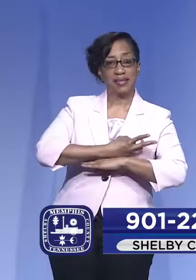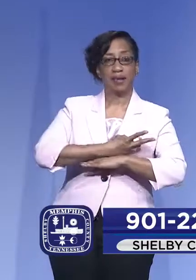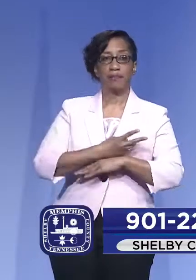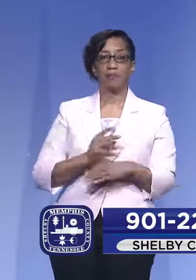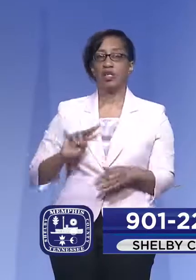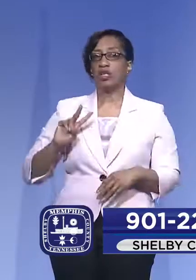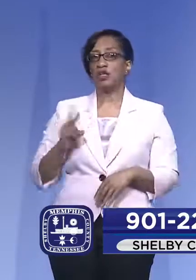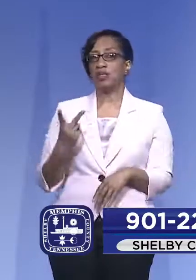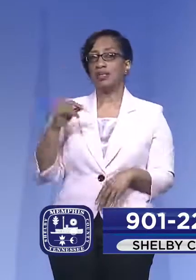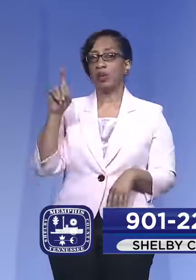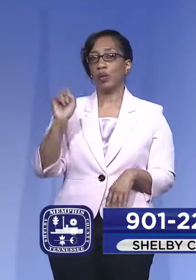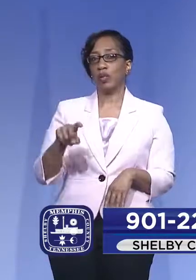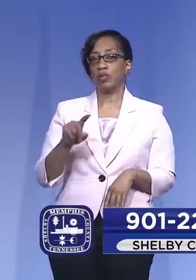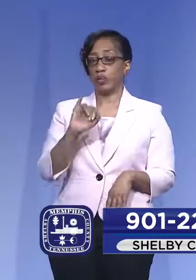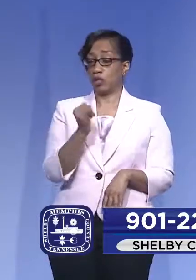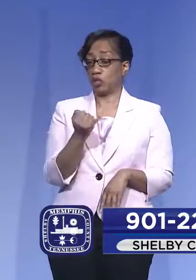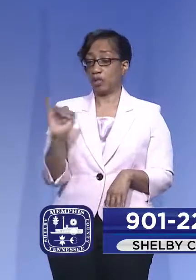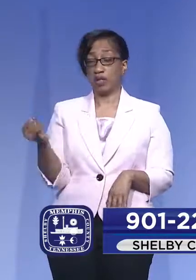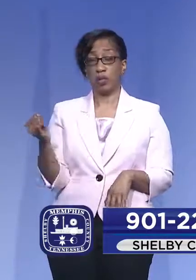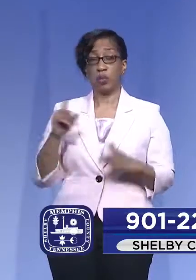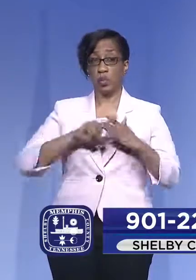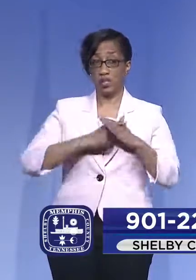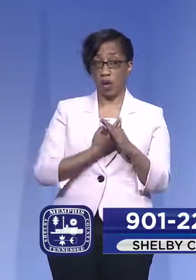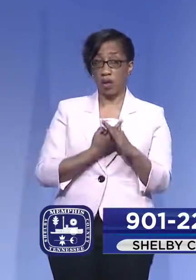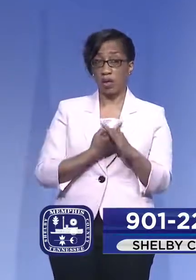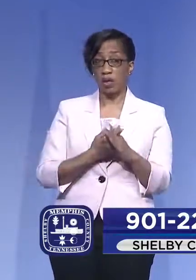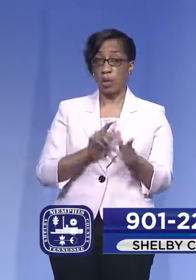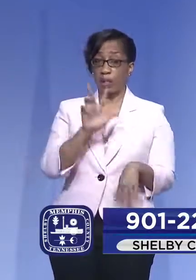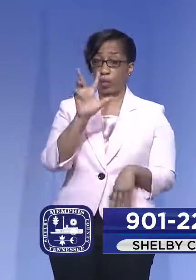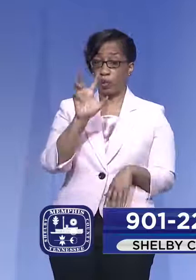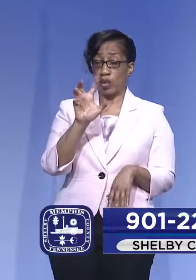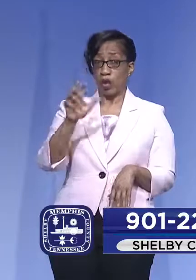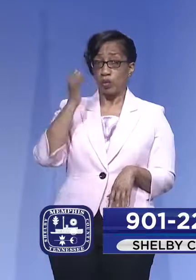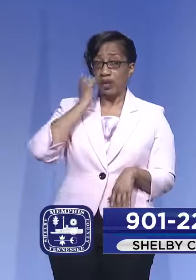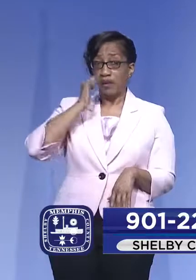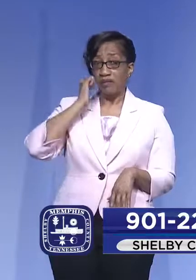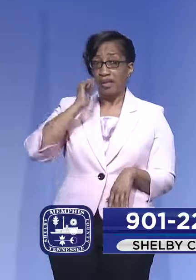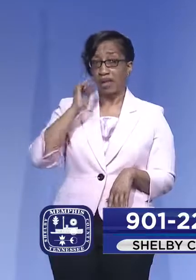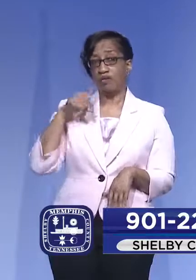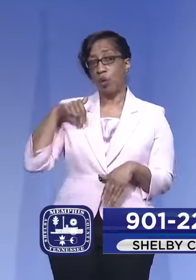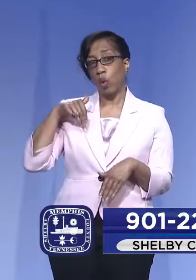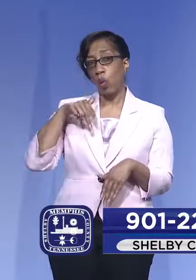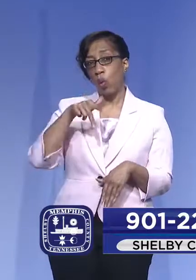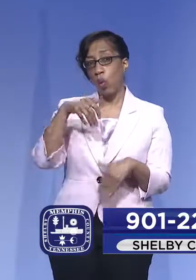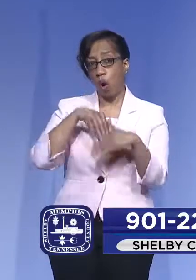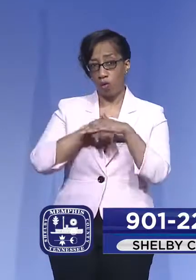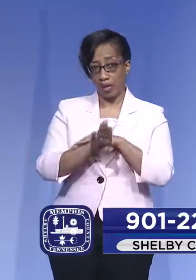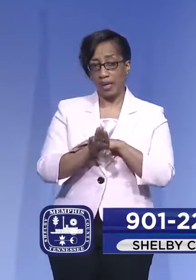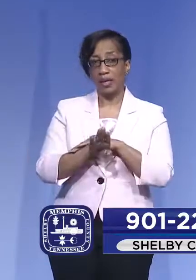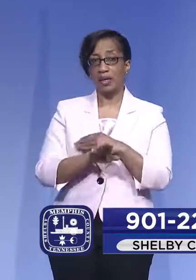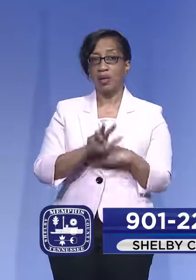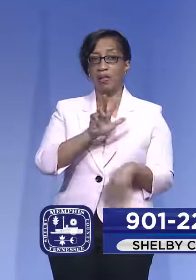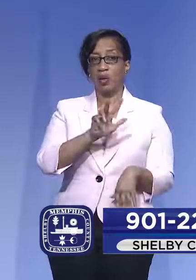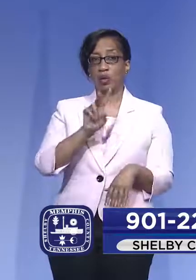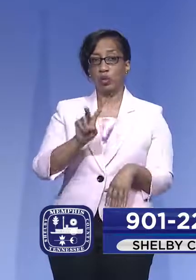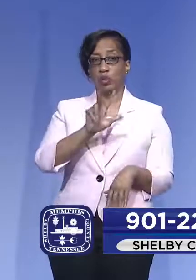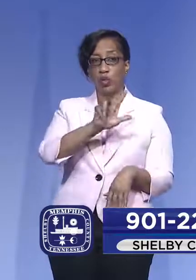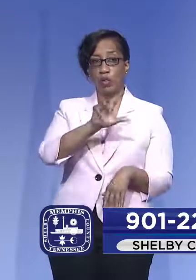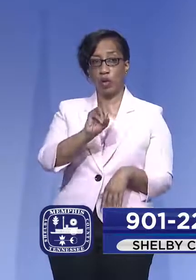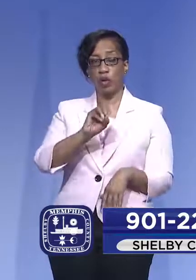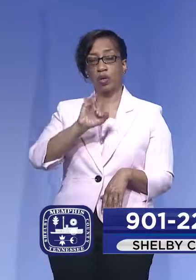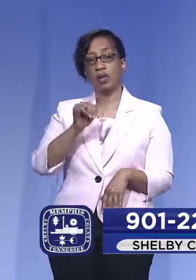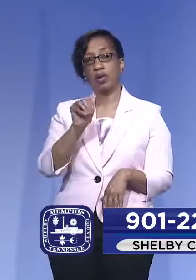J&J capacity. We're starting with 300 doses a day at the walk-in clinic there on 3230 Jackson